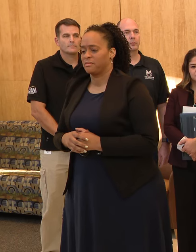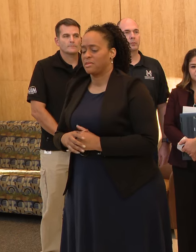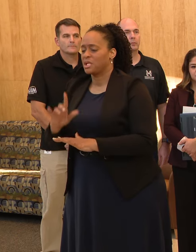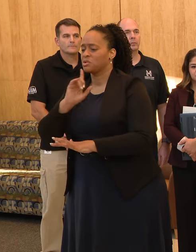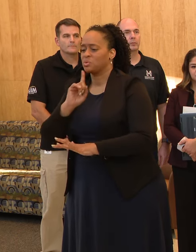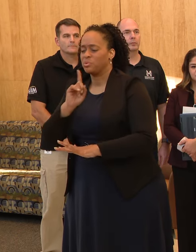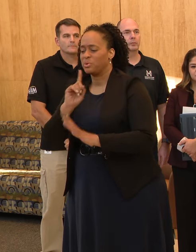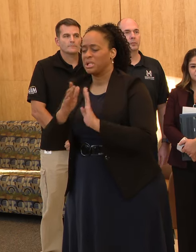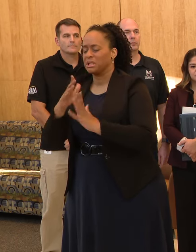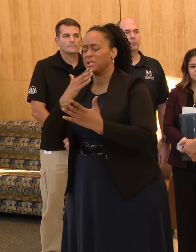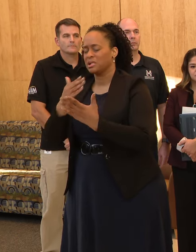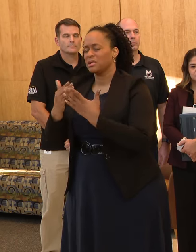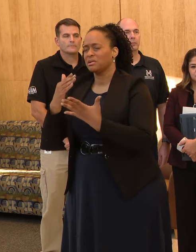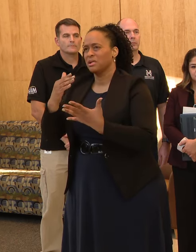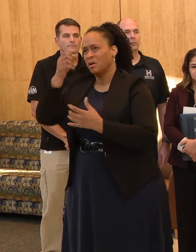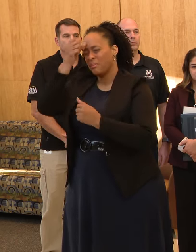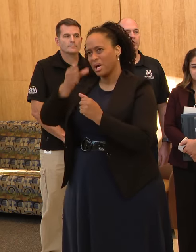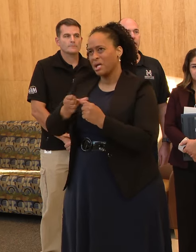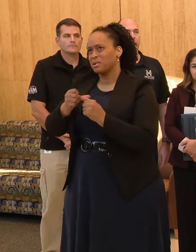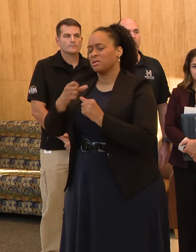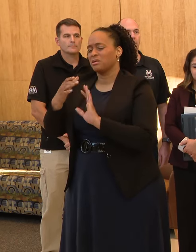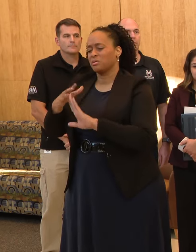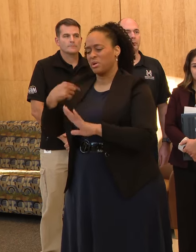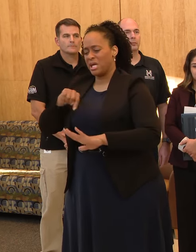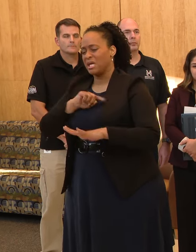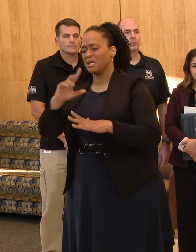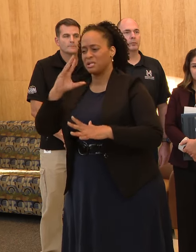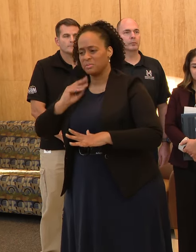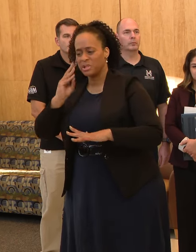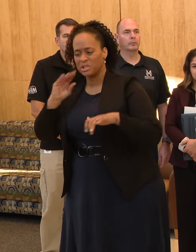such a reminder for me, the challenges we have in this